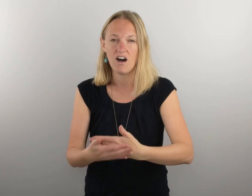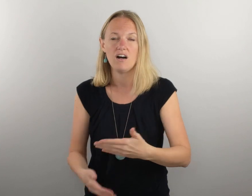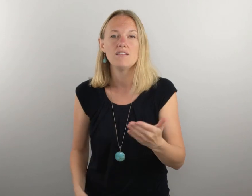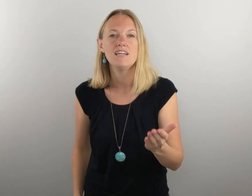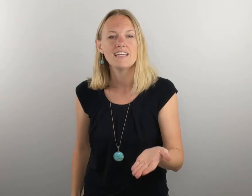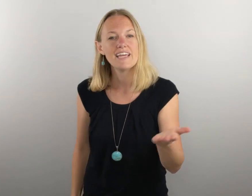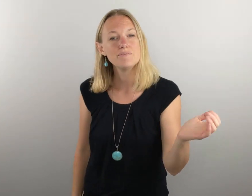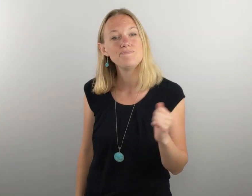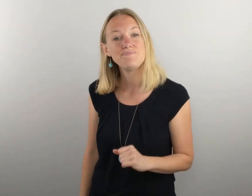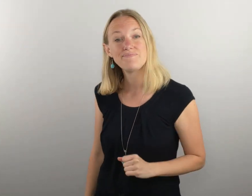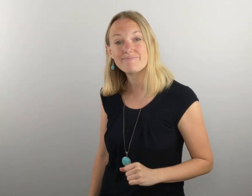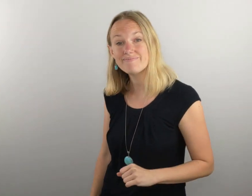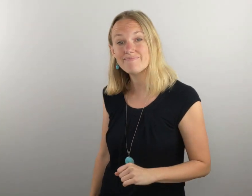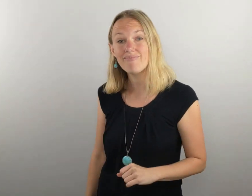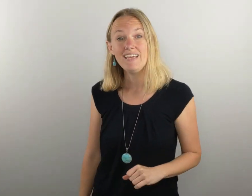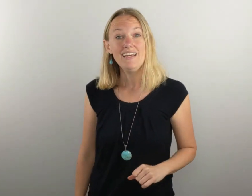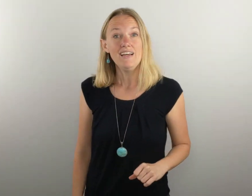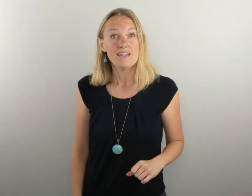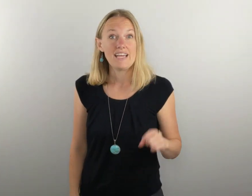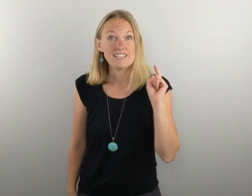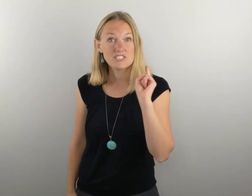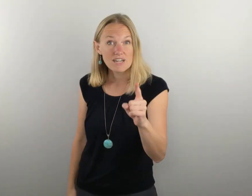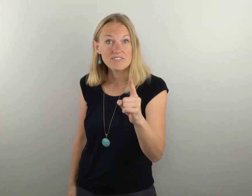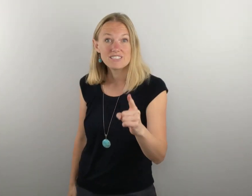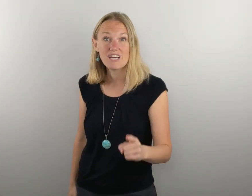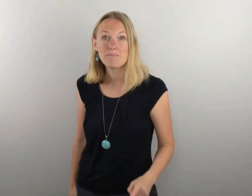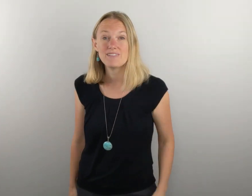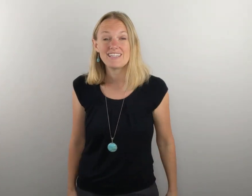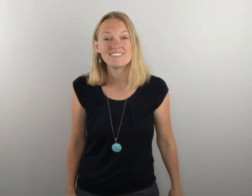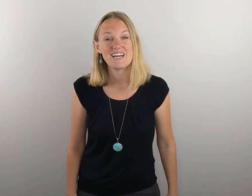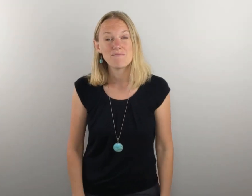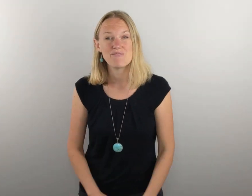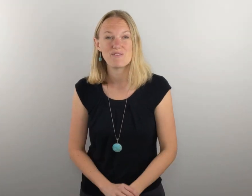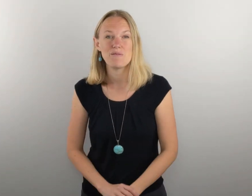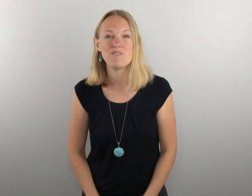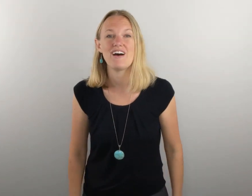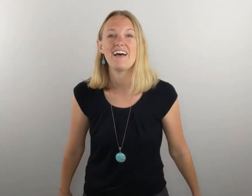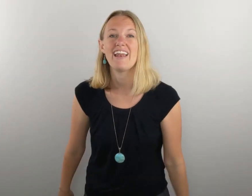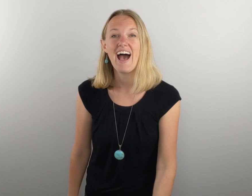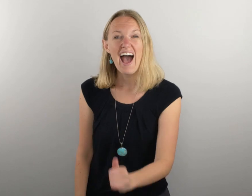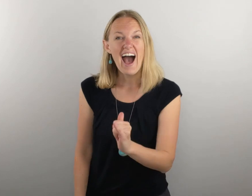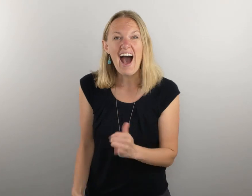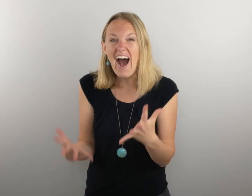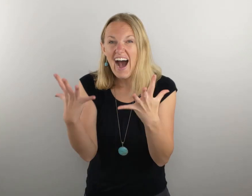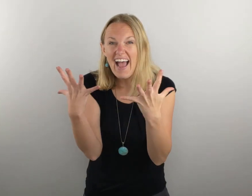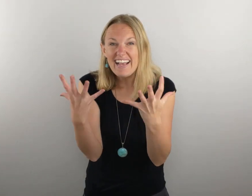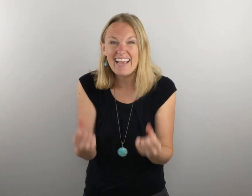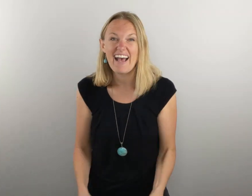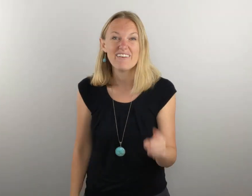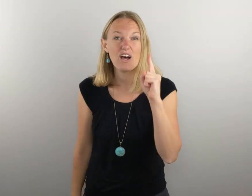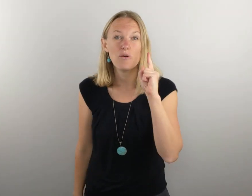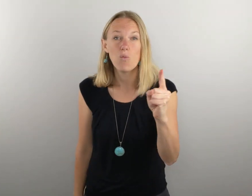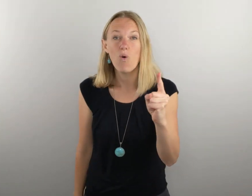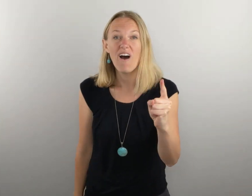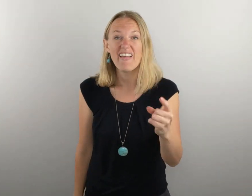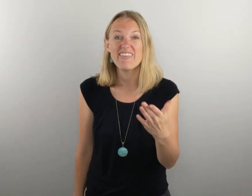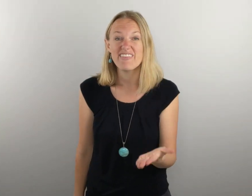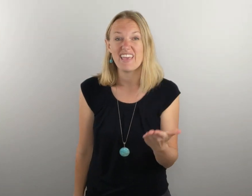all. Okay? Okay, let's try from the top one last time before we move on. I count on one